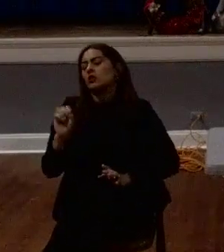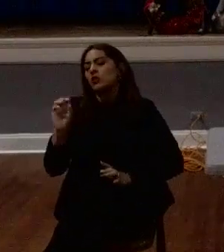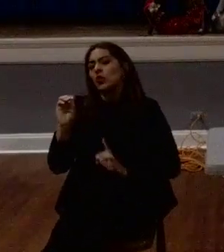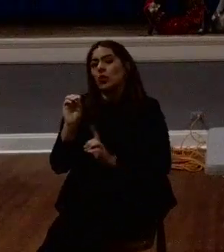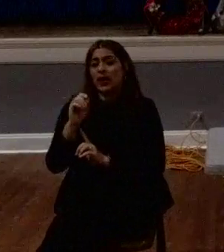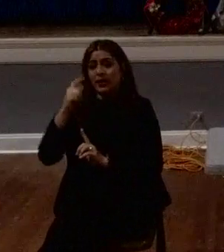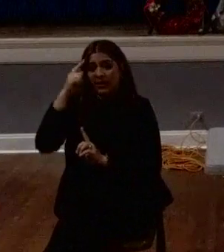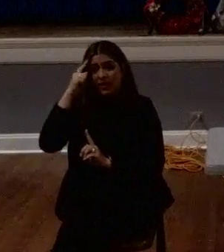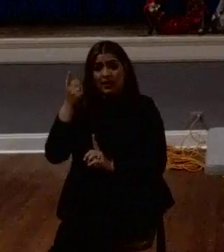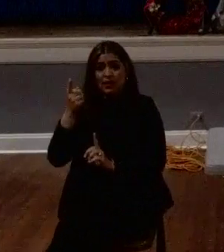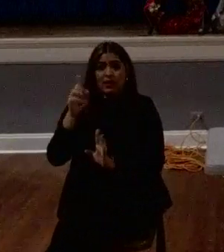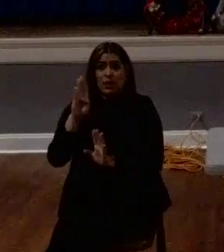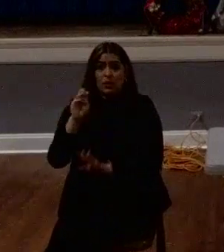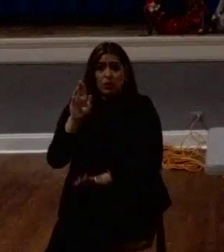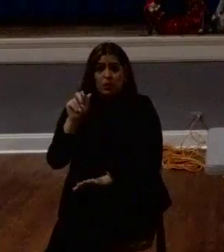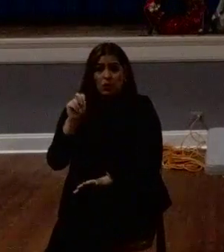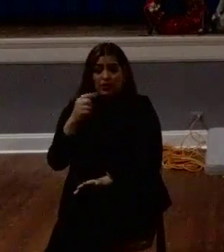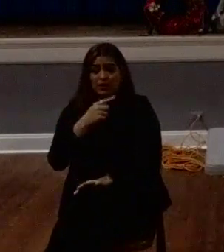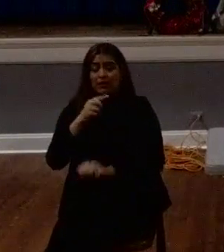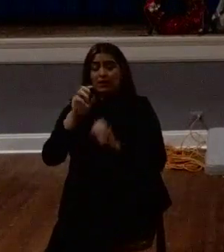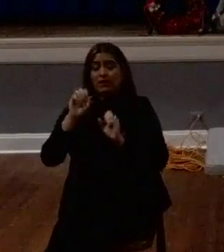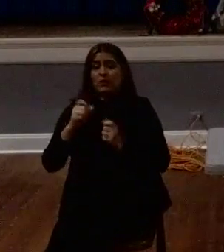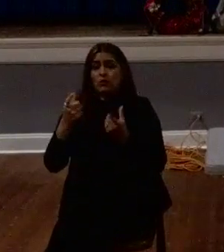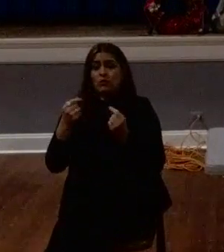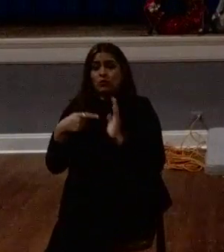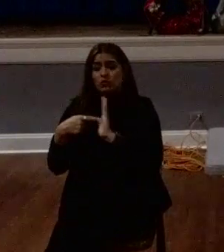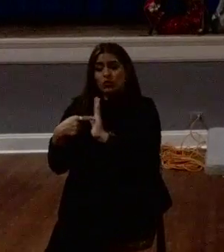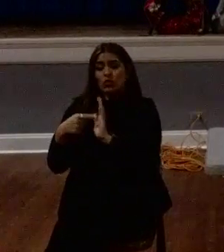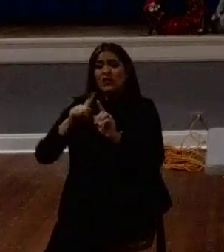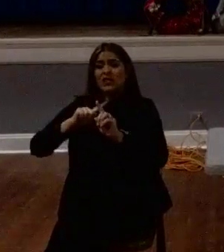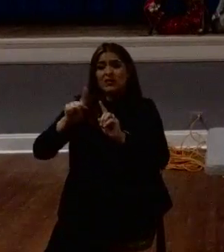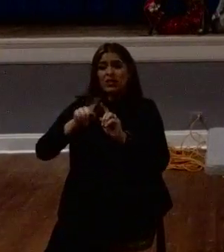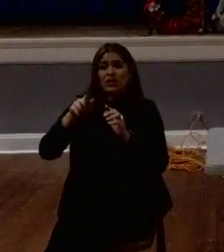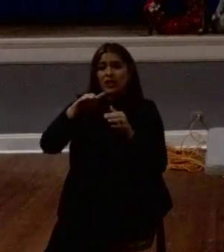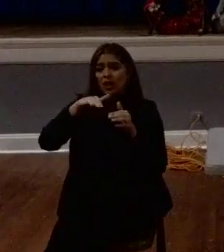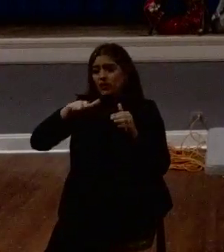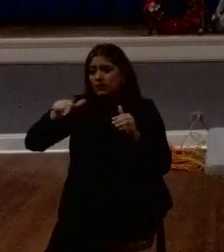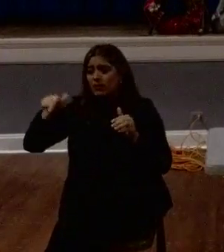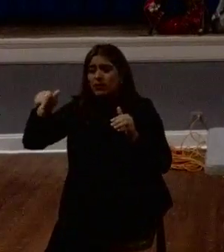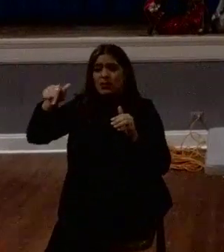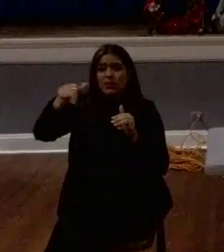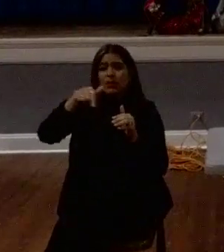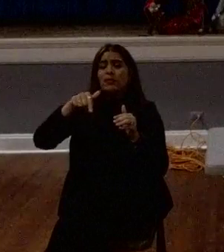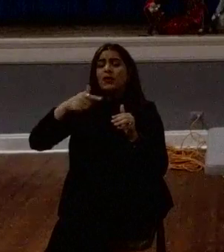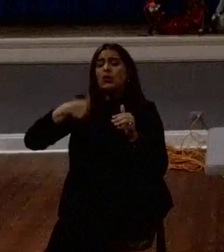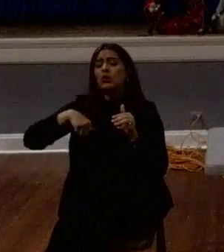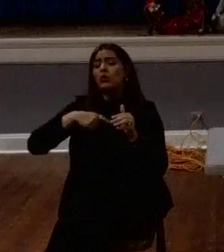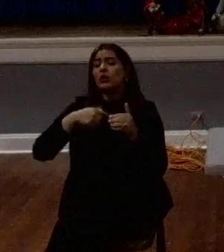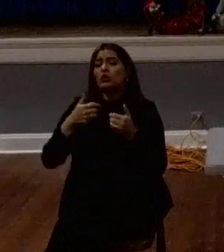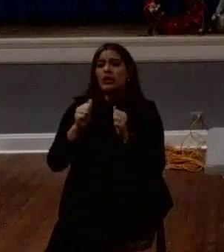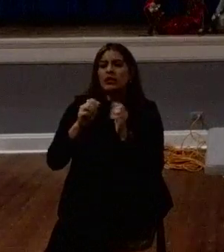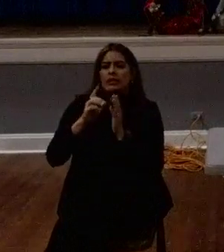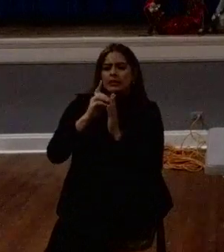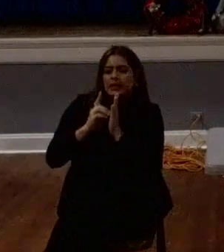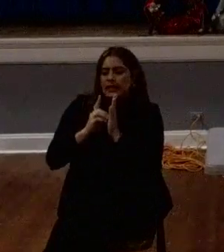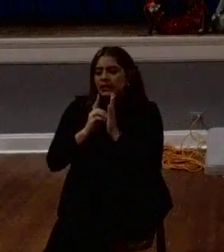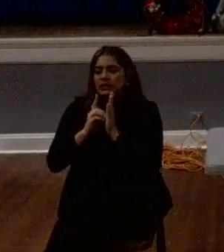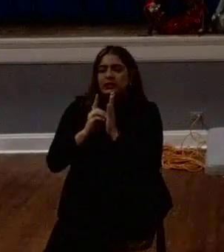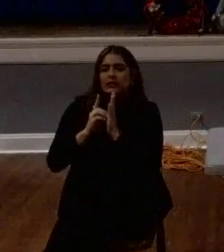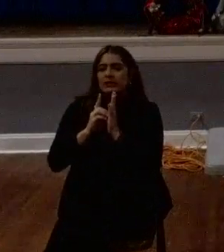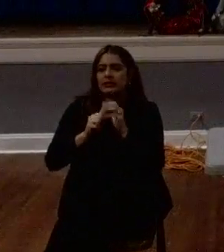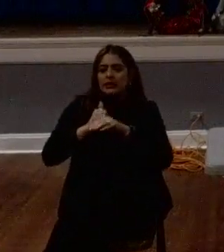Brian can show how in the various areas that we've tried to design